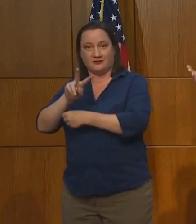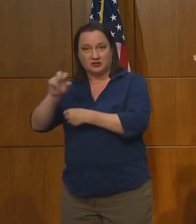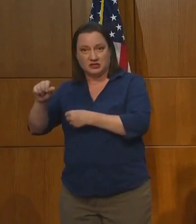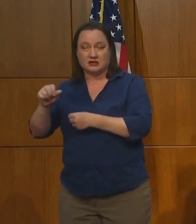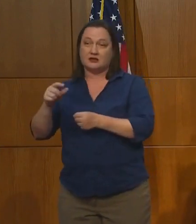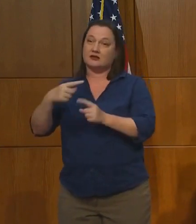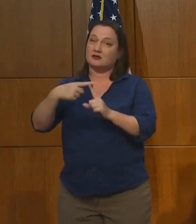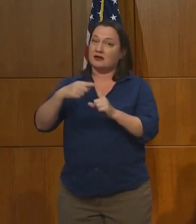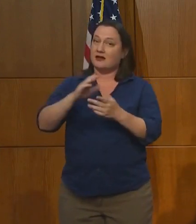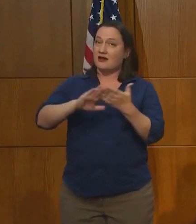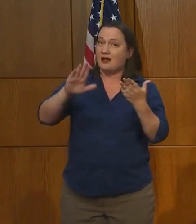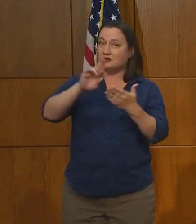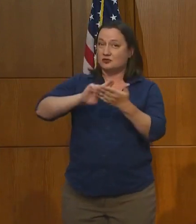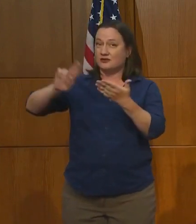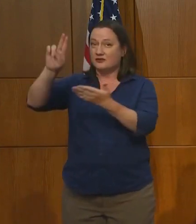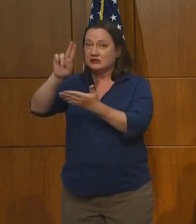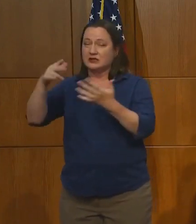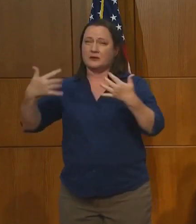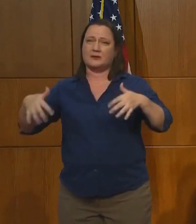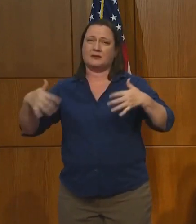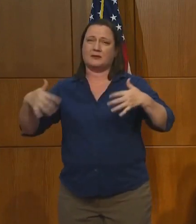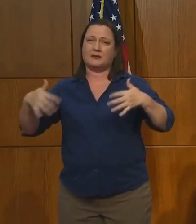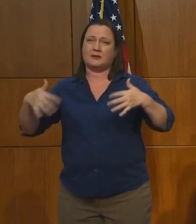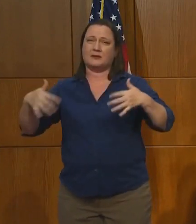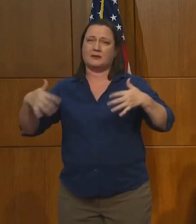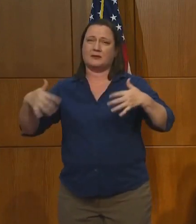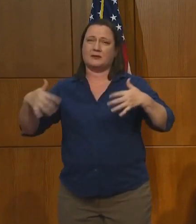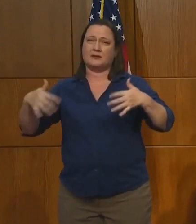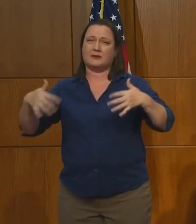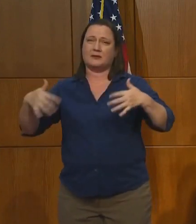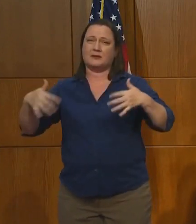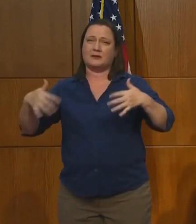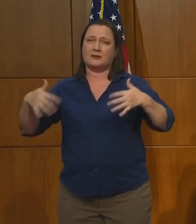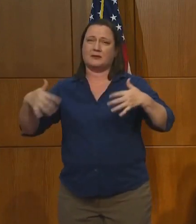universities. So much work has gone into planning.